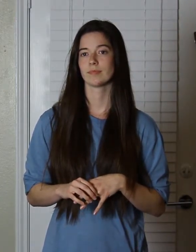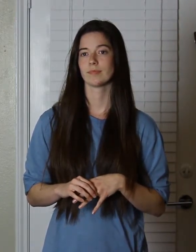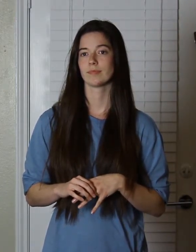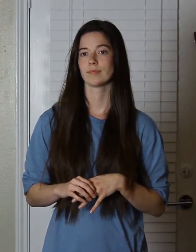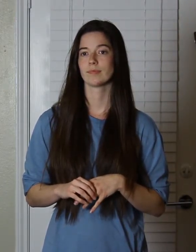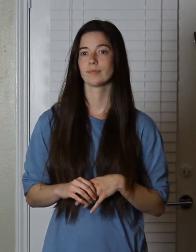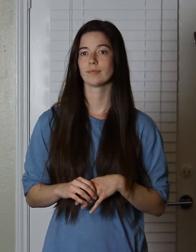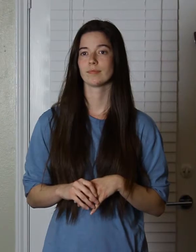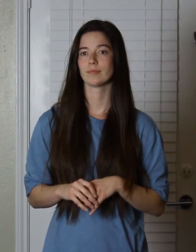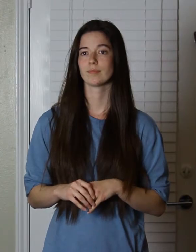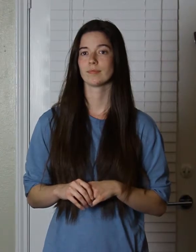condensation,